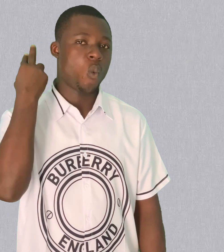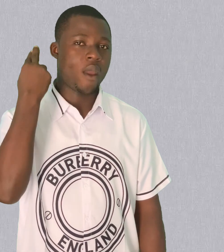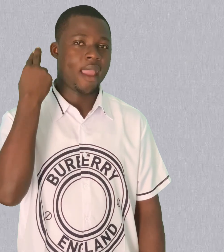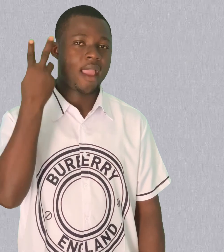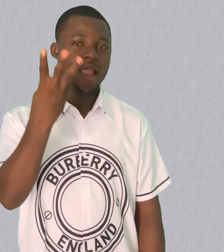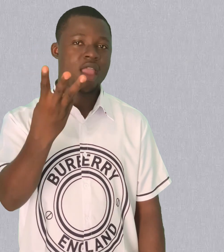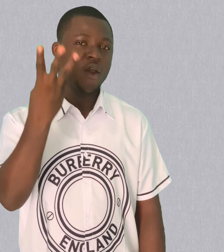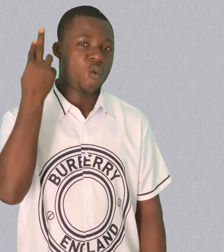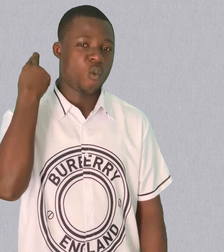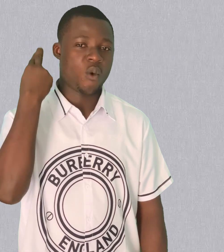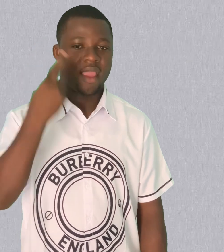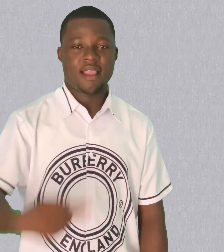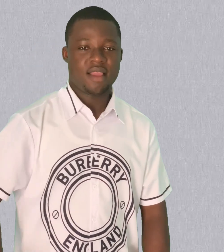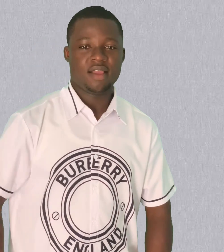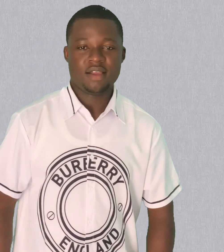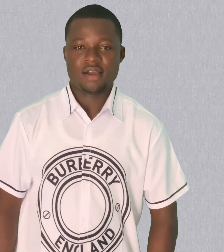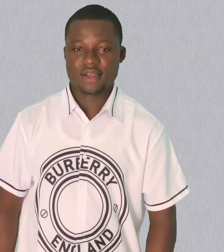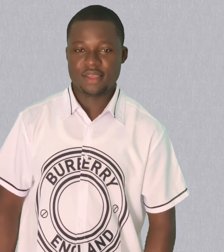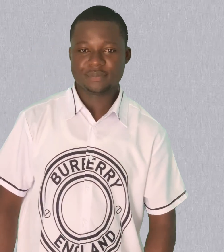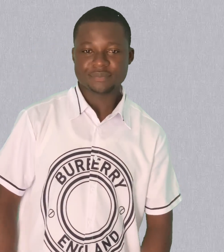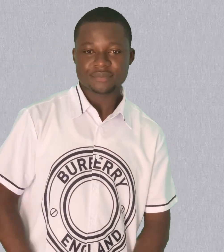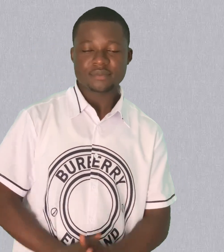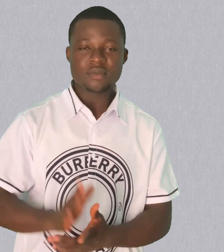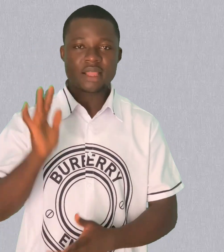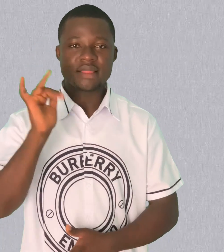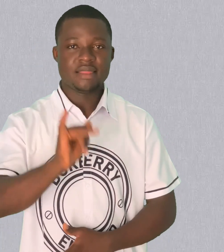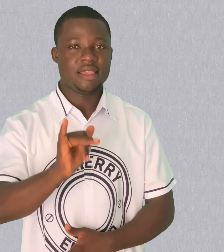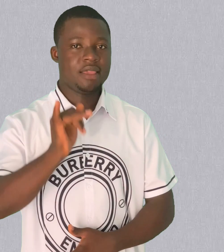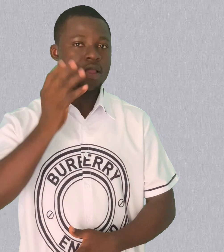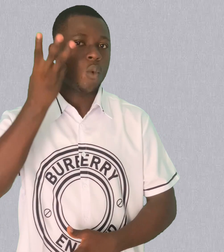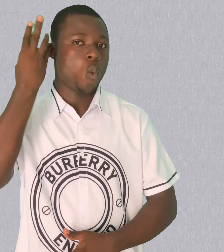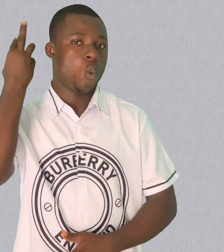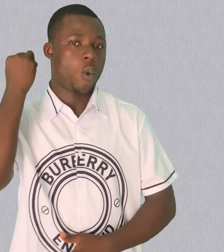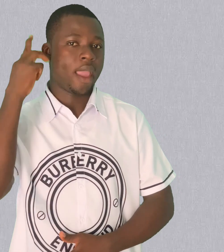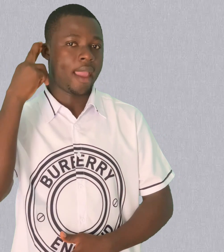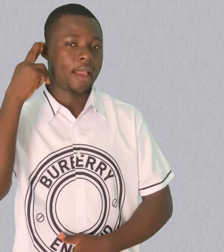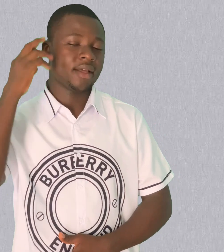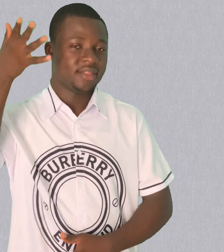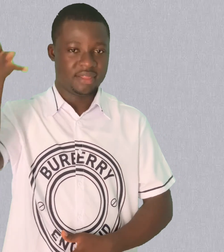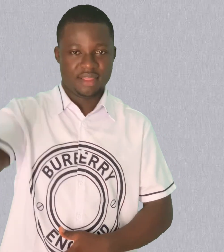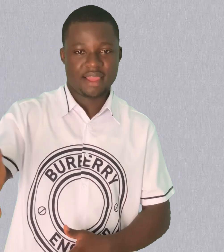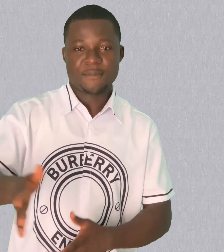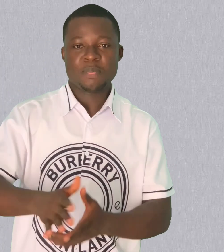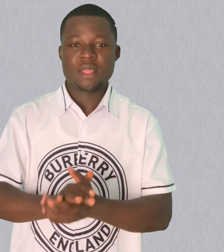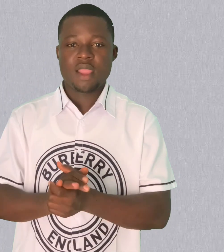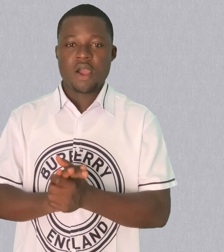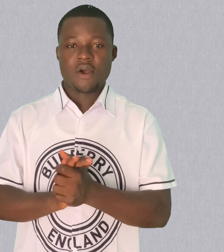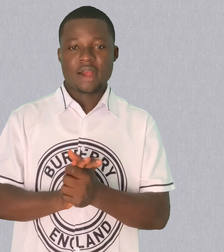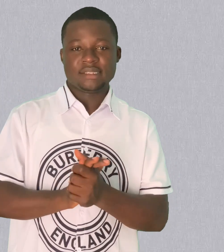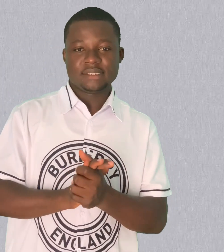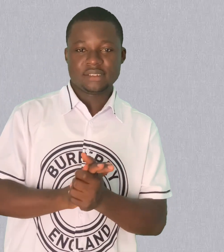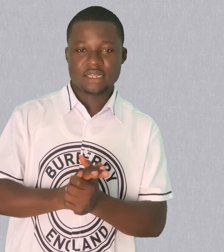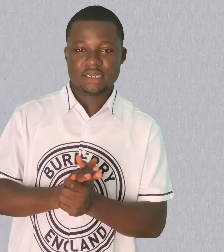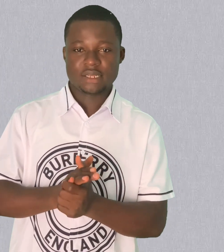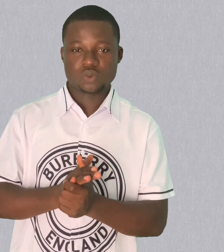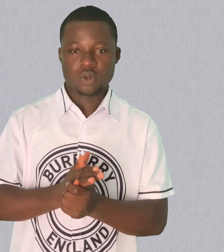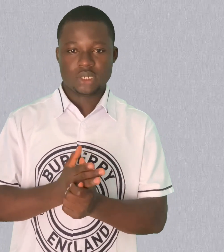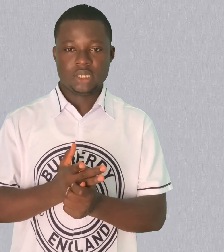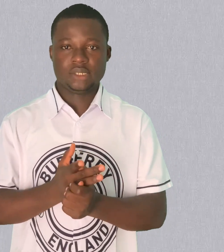Where. Where. Okay. The, where, there. All right, now the next word